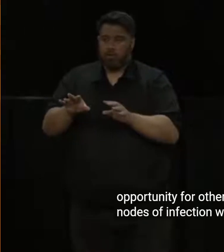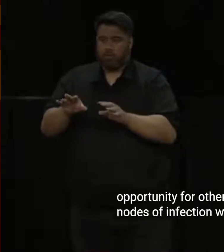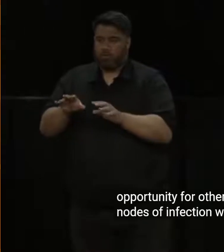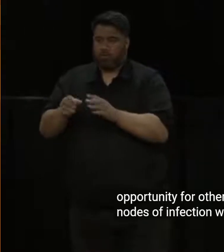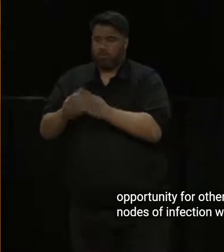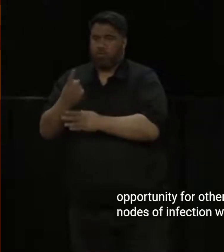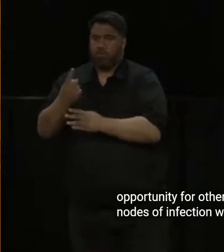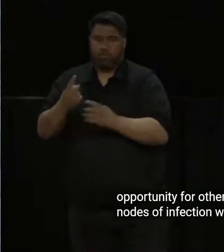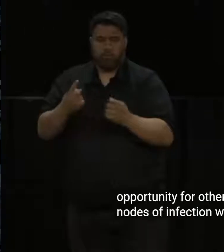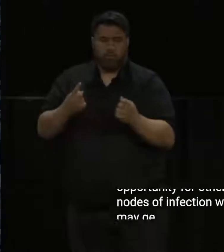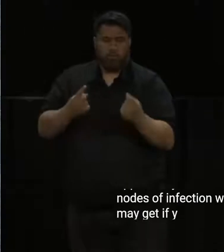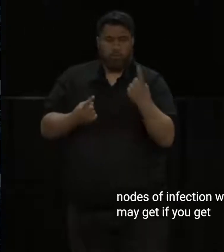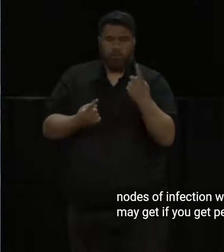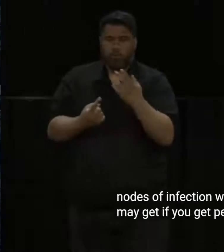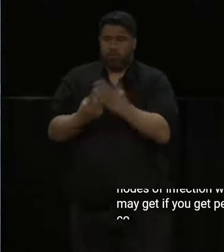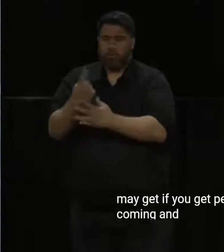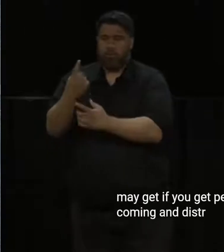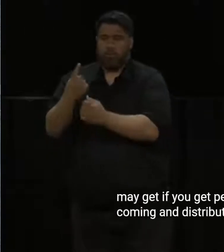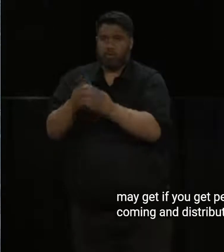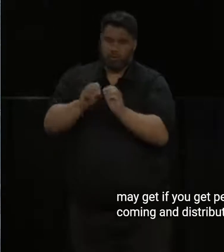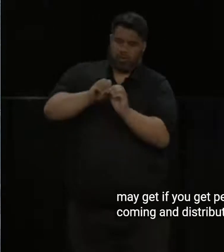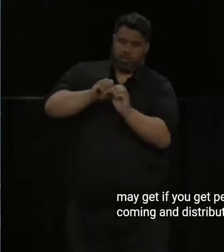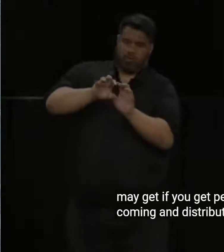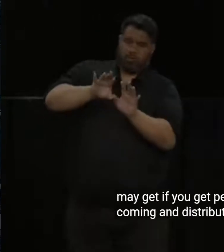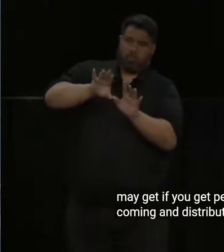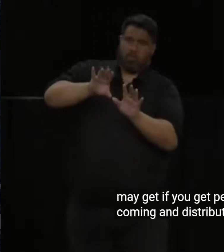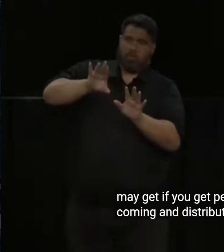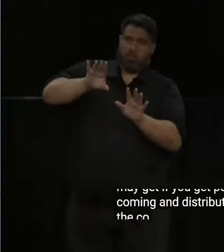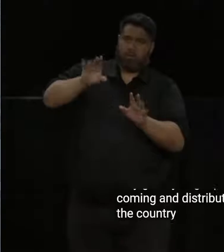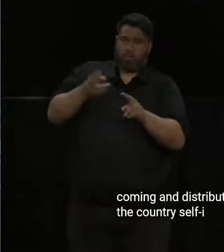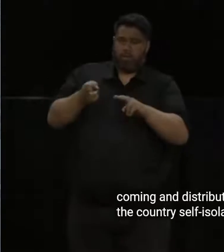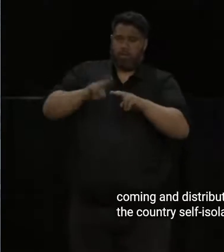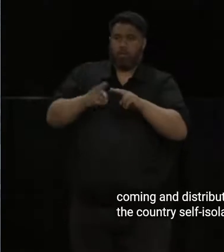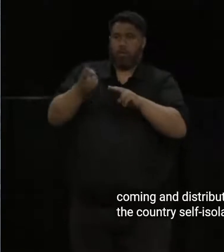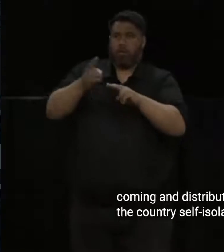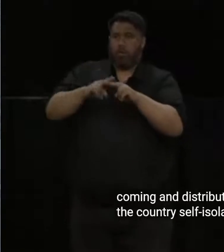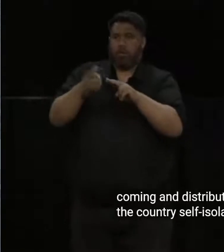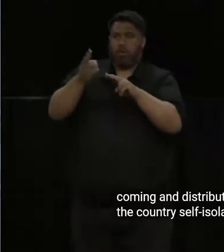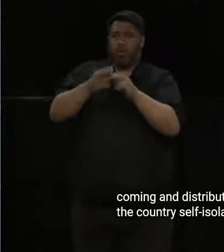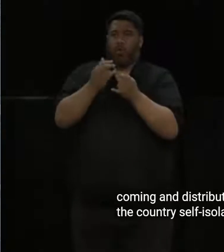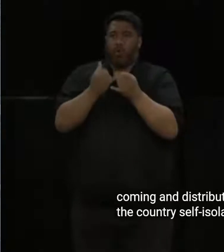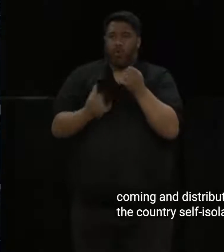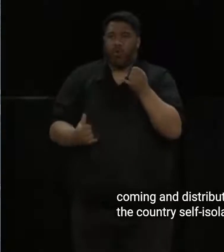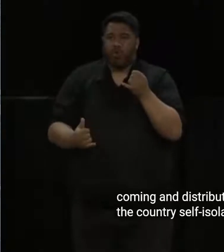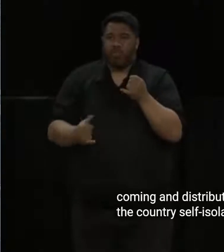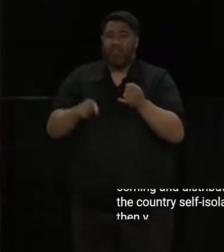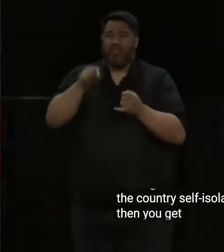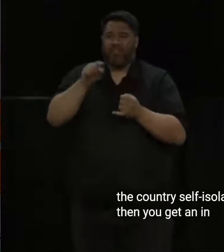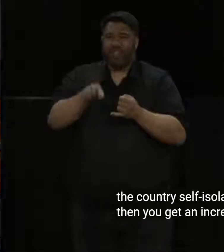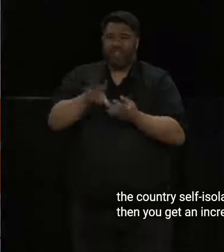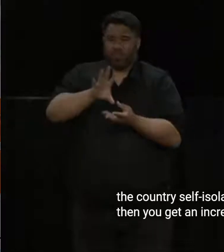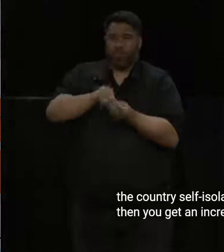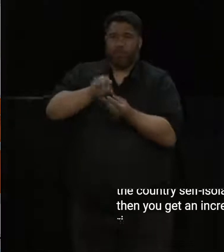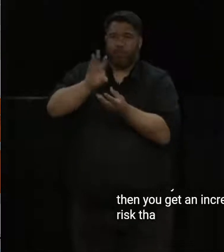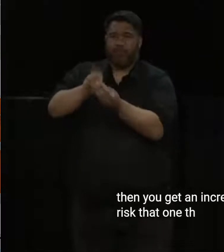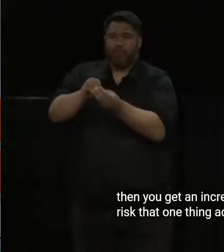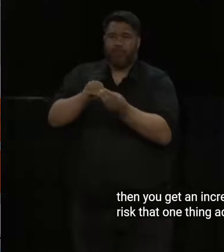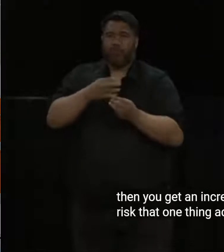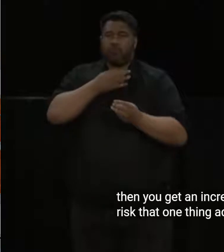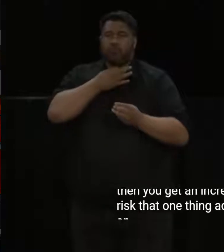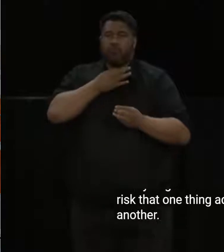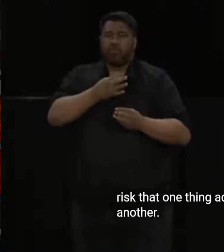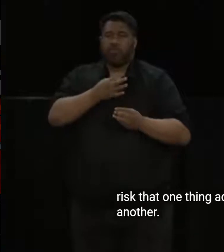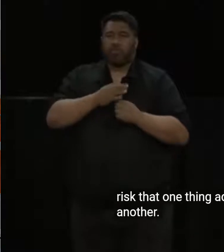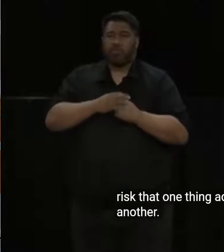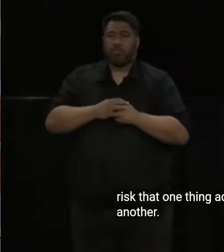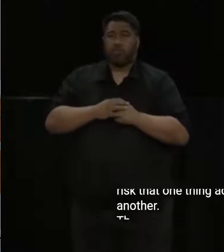get an increase in risk that one thing adds on to another. There are ways, of course, you can reduce the cumulative risk as well, and one of the